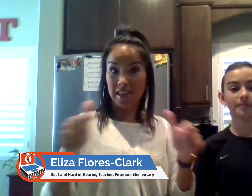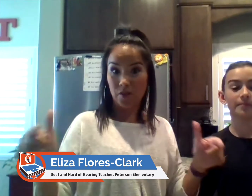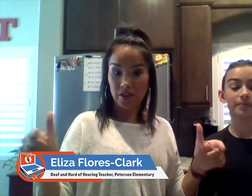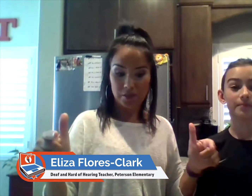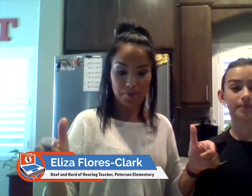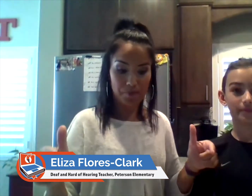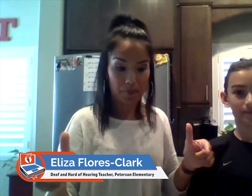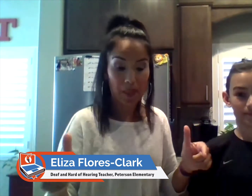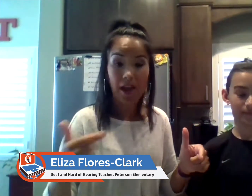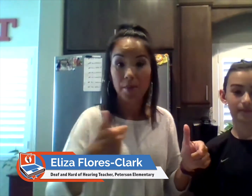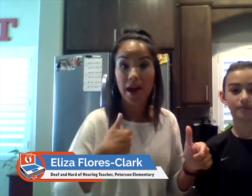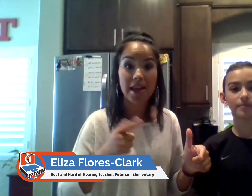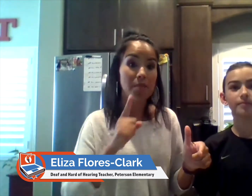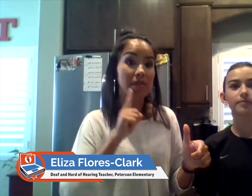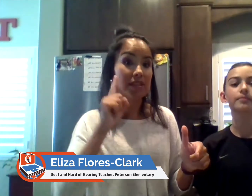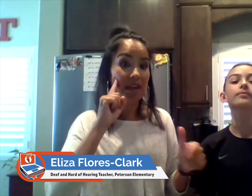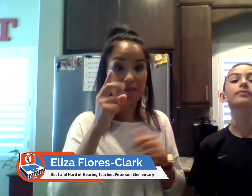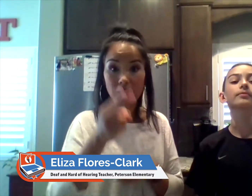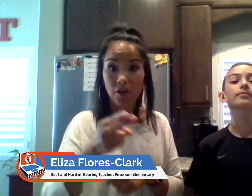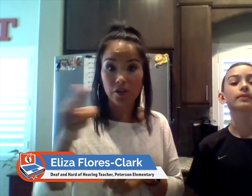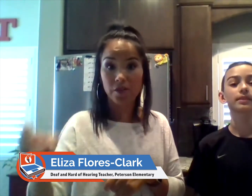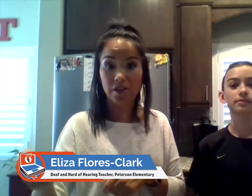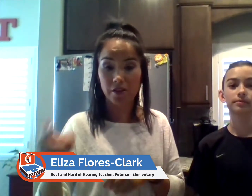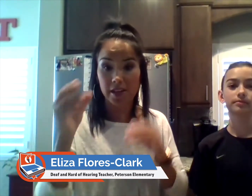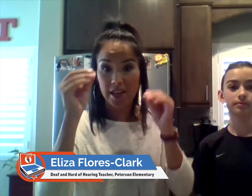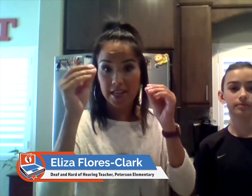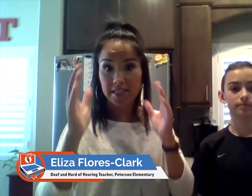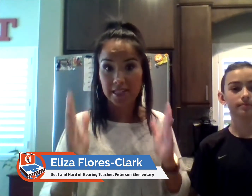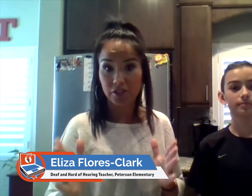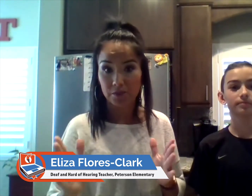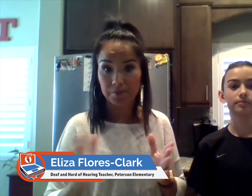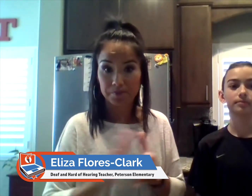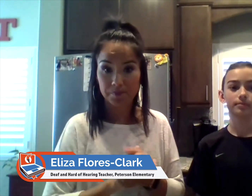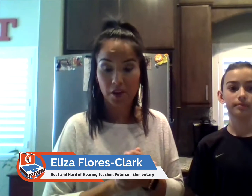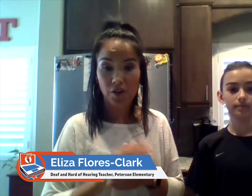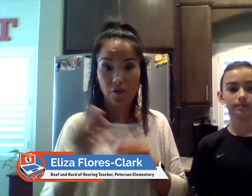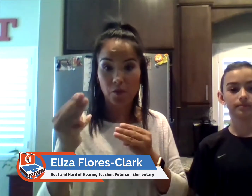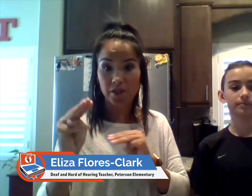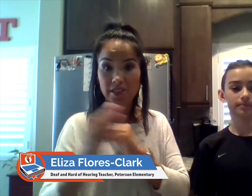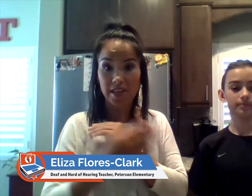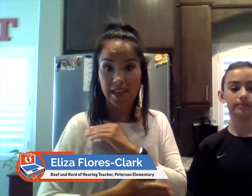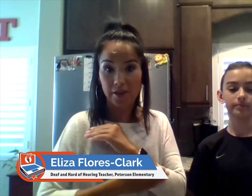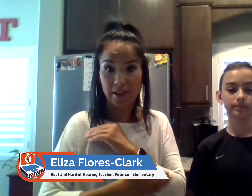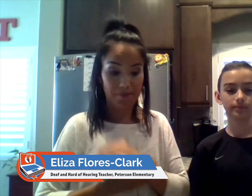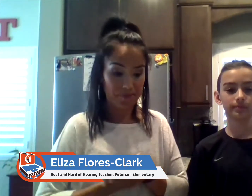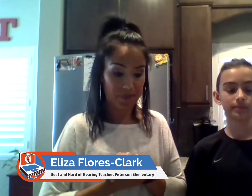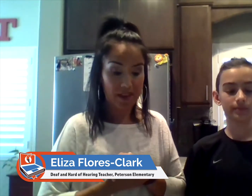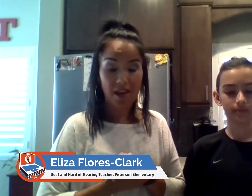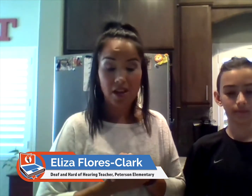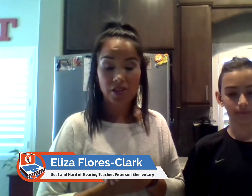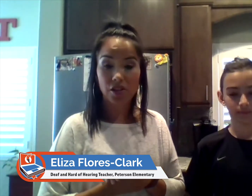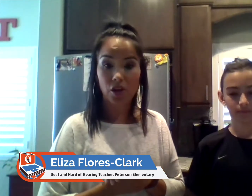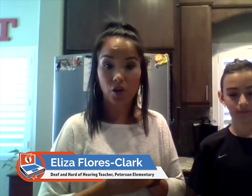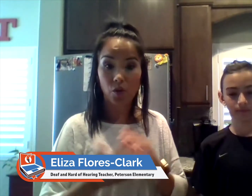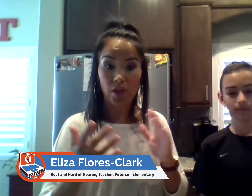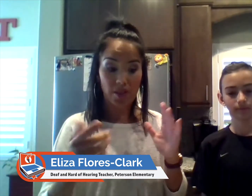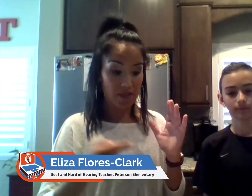language. I am the deaf and hard of hearing teacher for Merced County. So